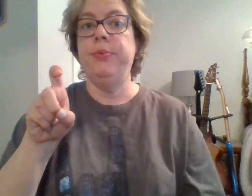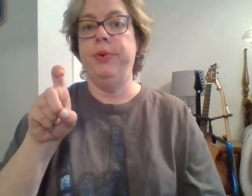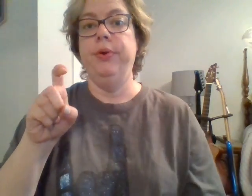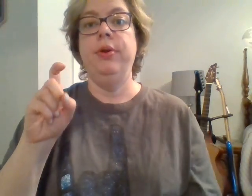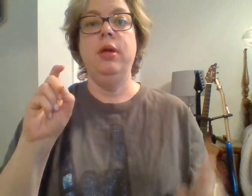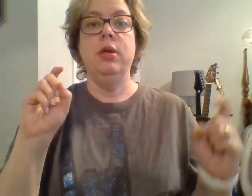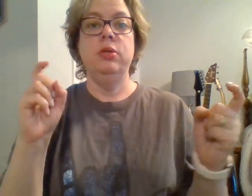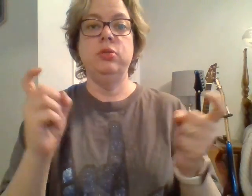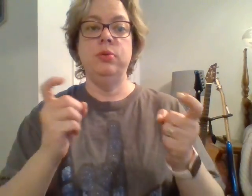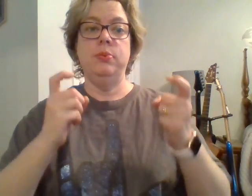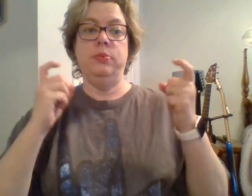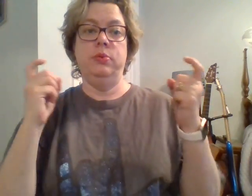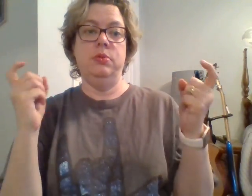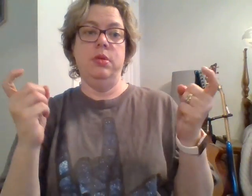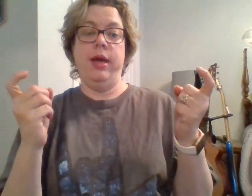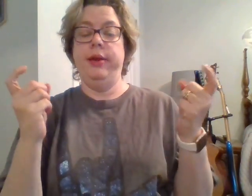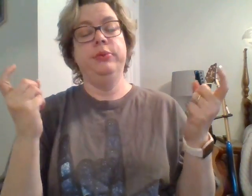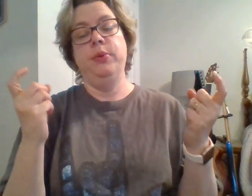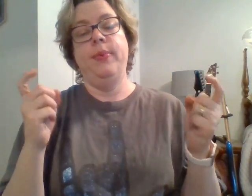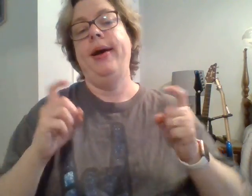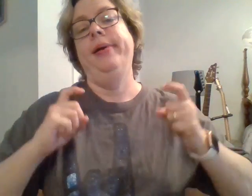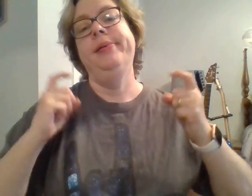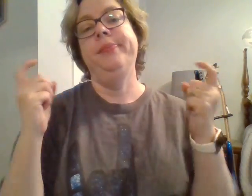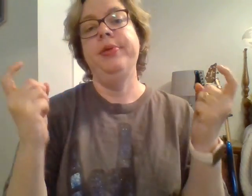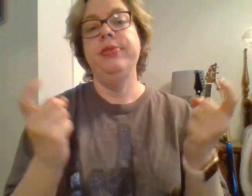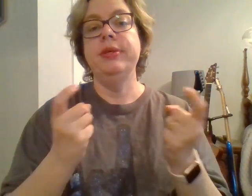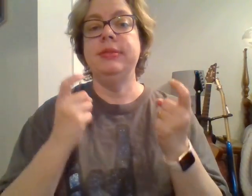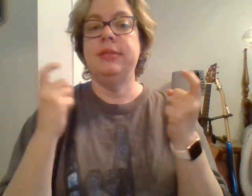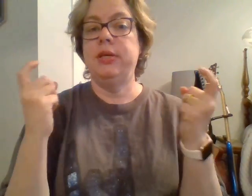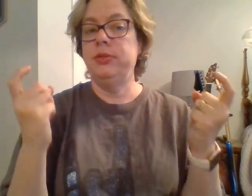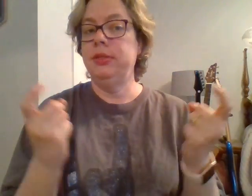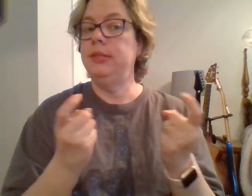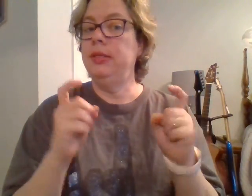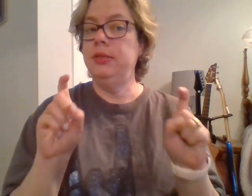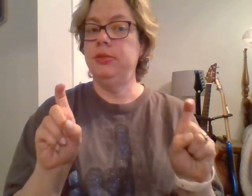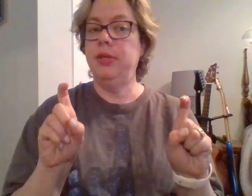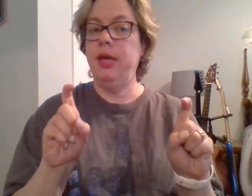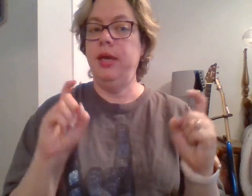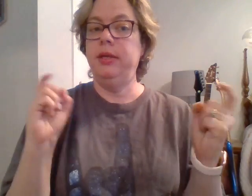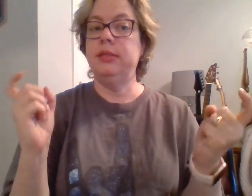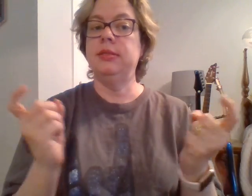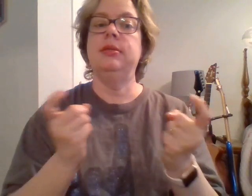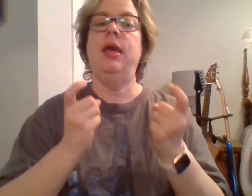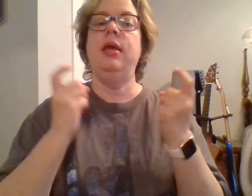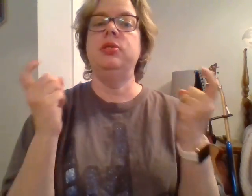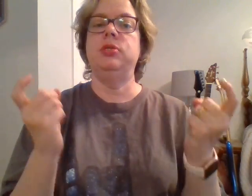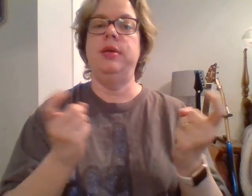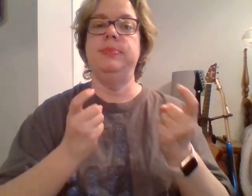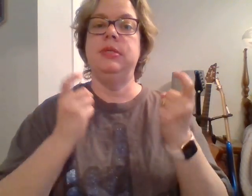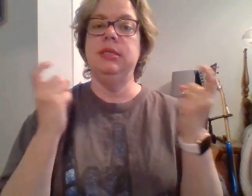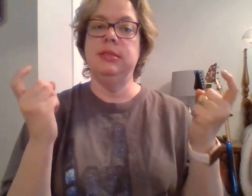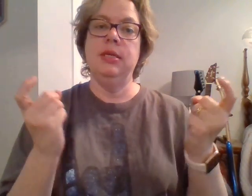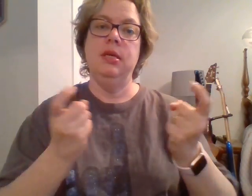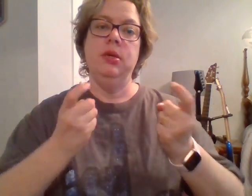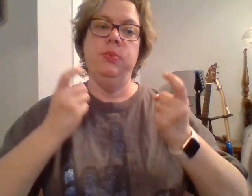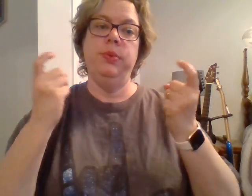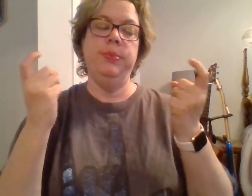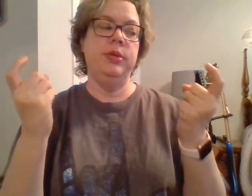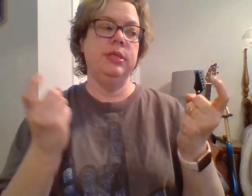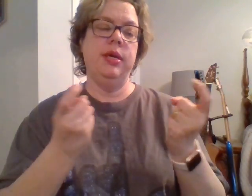word. I don't know why, but this is actually sin. So that X hand shape is, when we put it together,